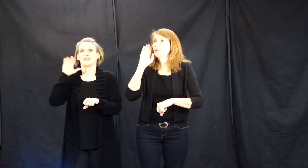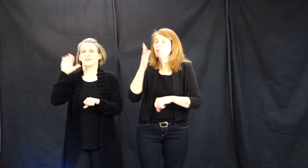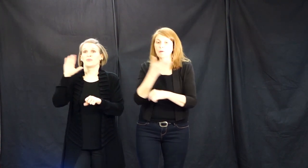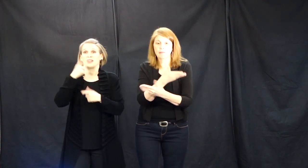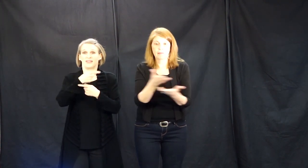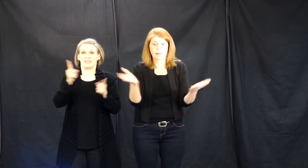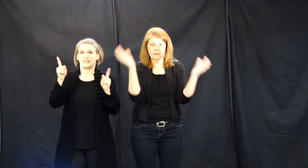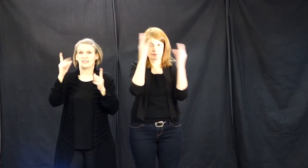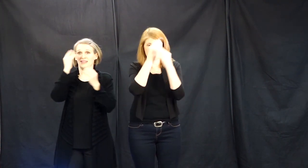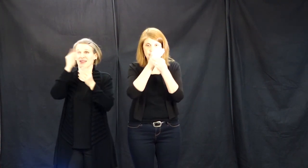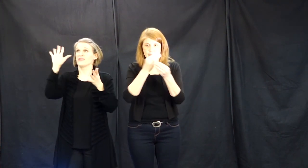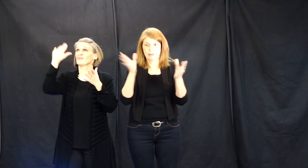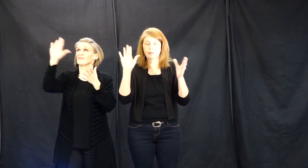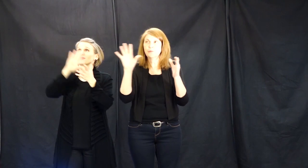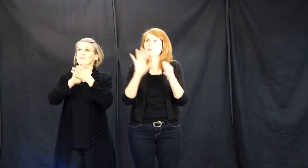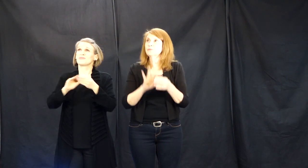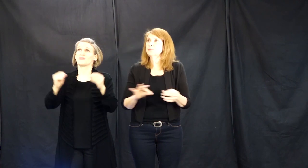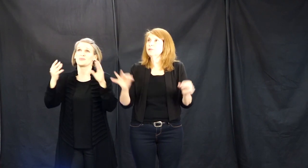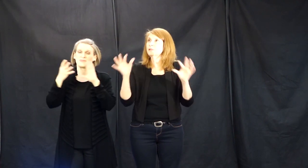tell your story.